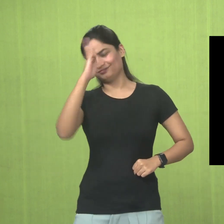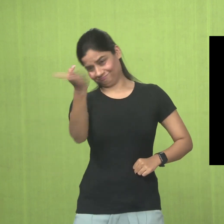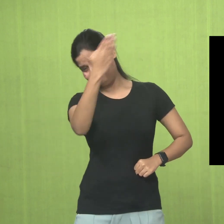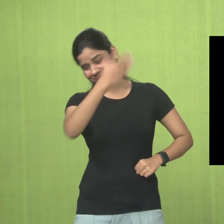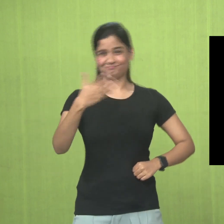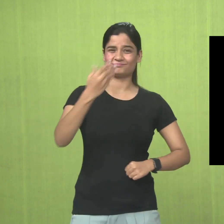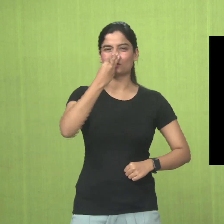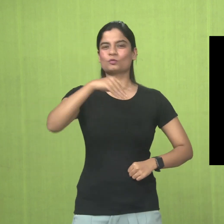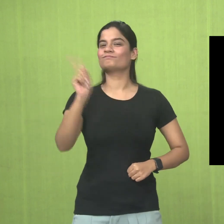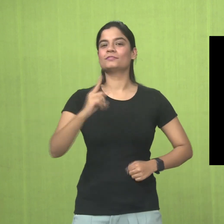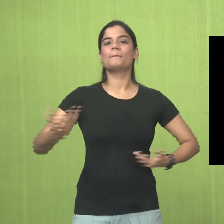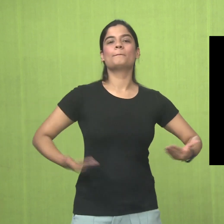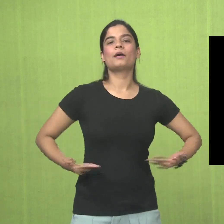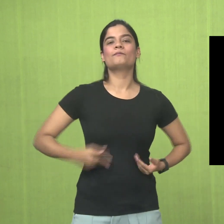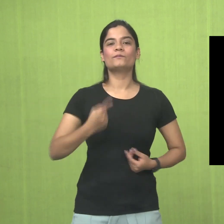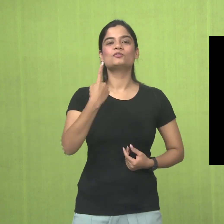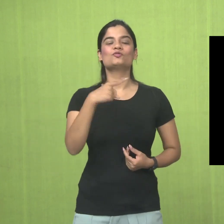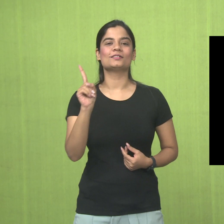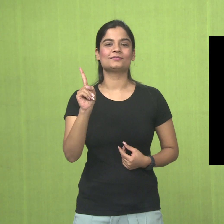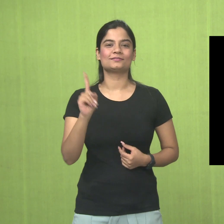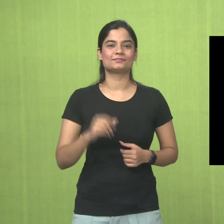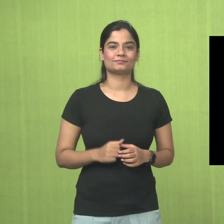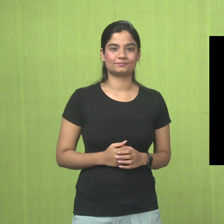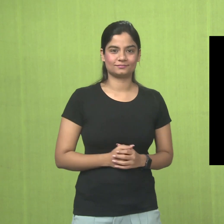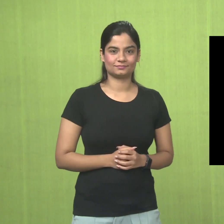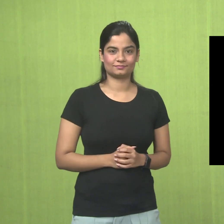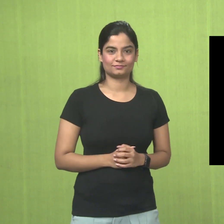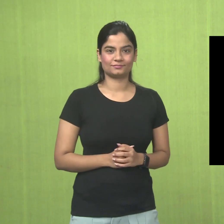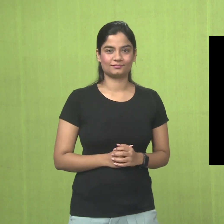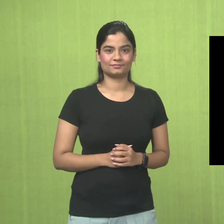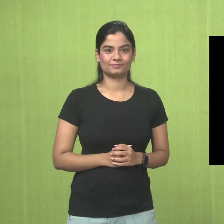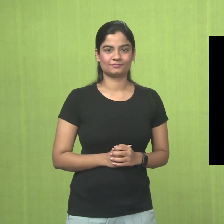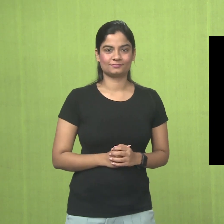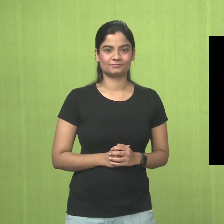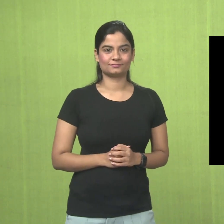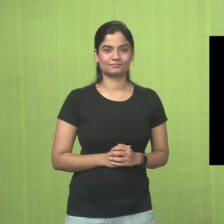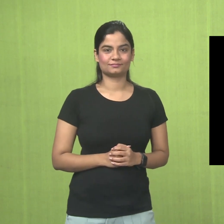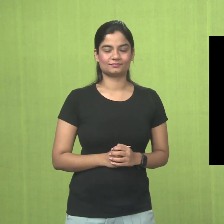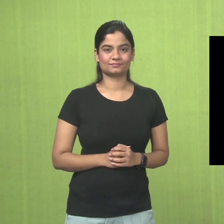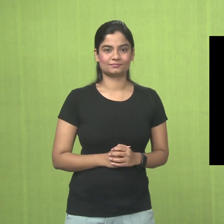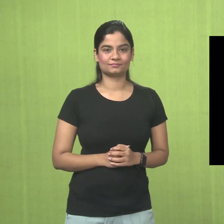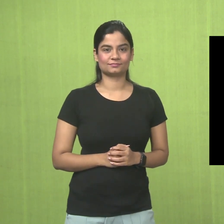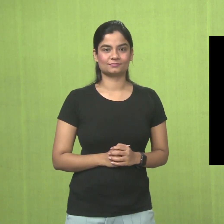anyone rather than showing attitude or a negative behavior. To give respect, to earn it.